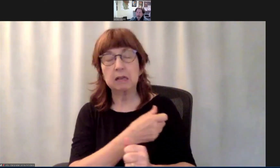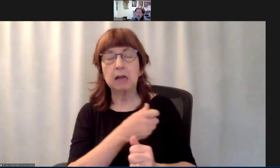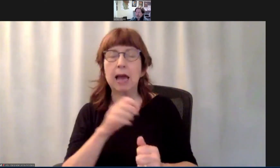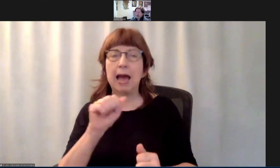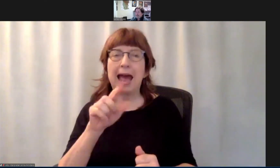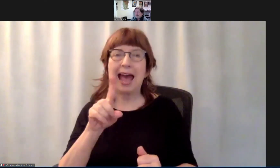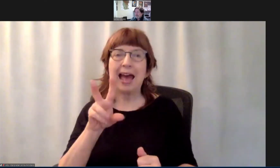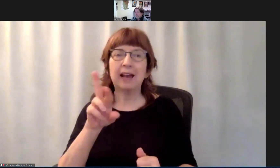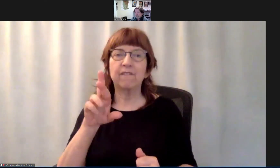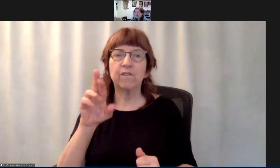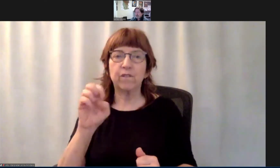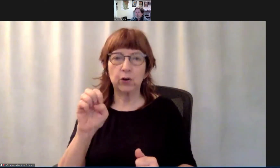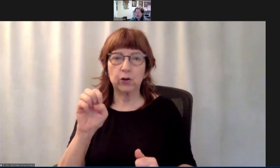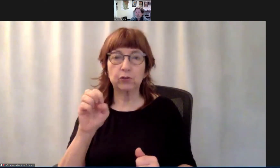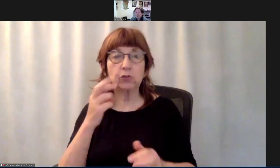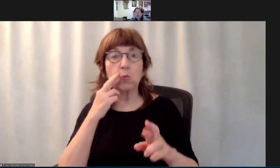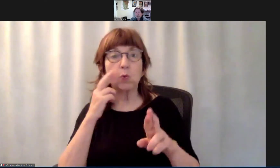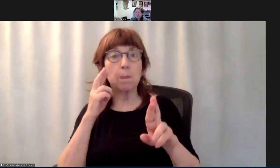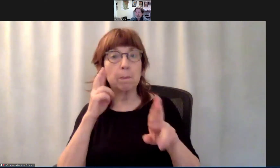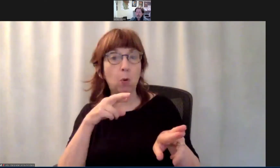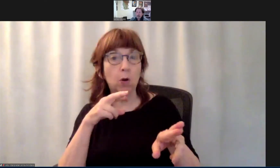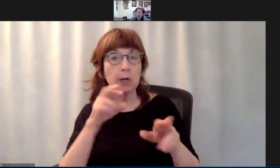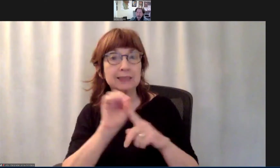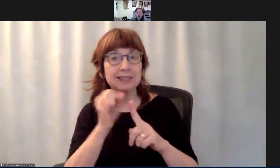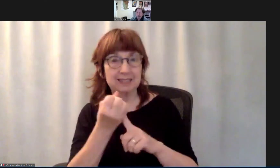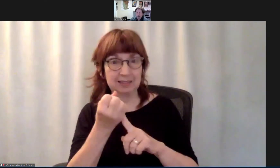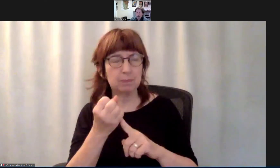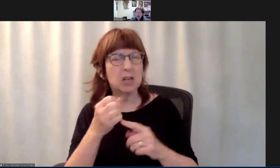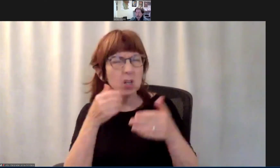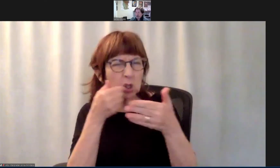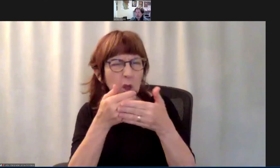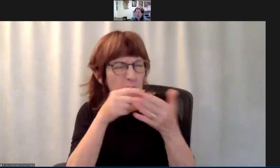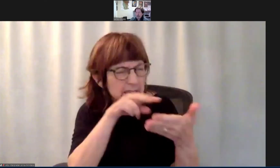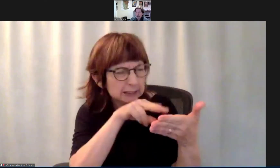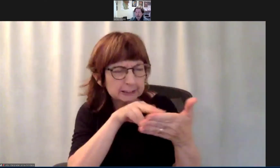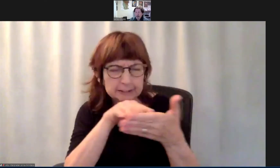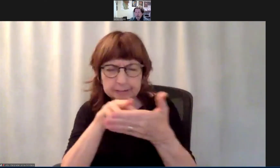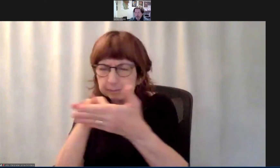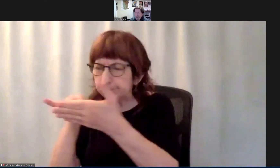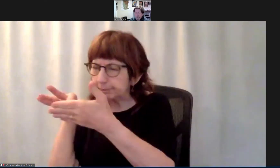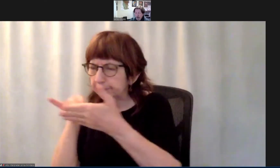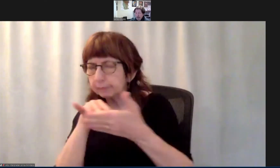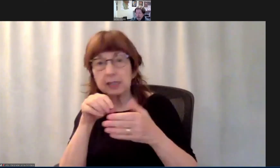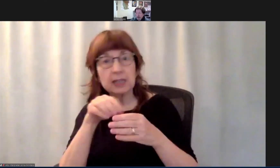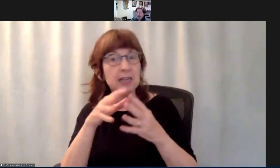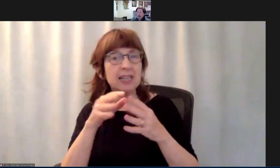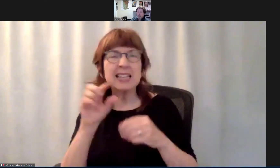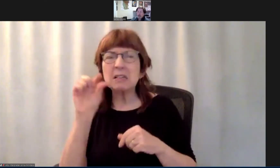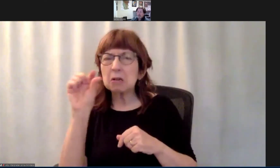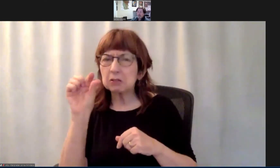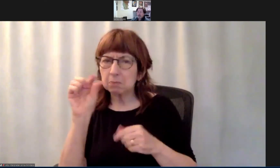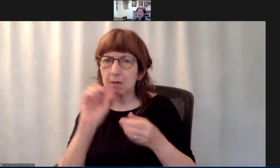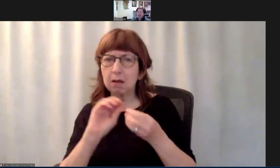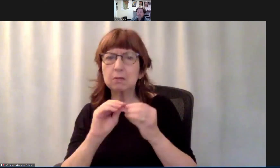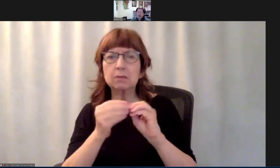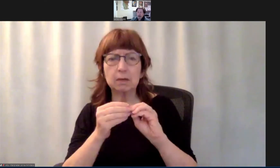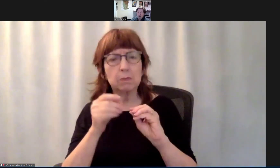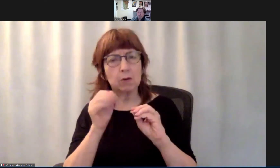System, VAERS, very closely in the United States and looked at those very closely. So even a very small number